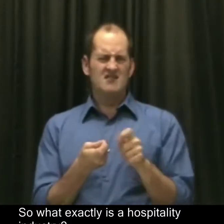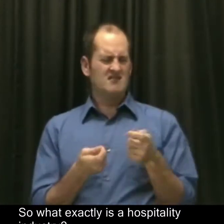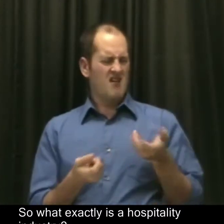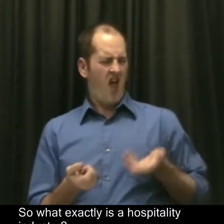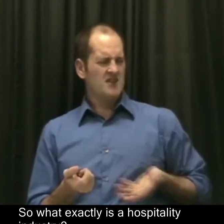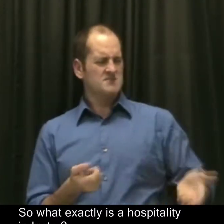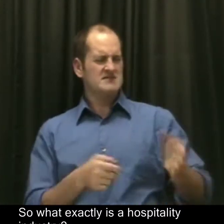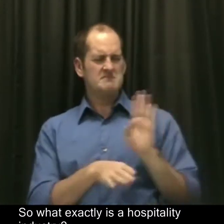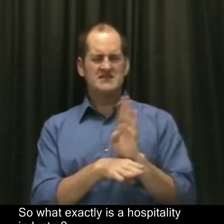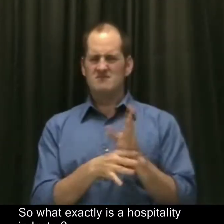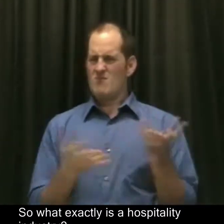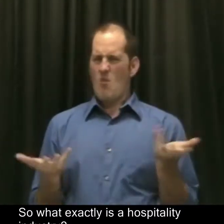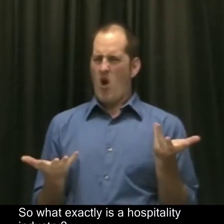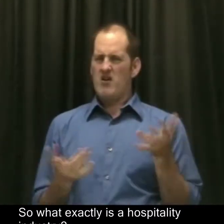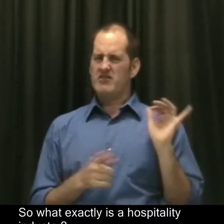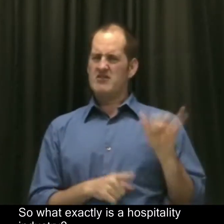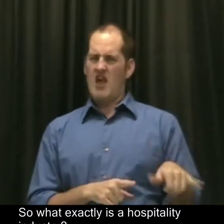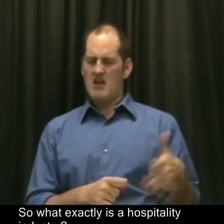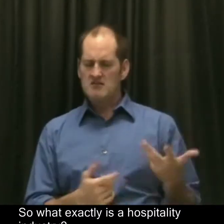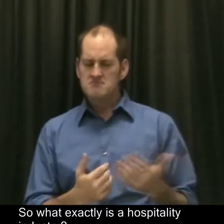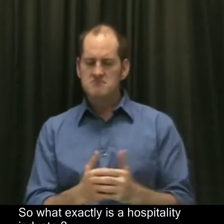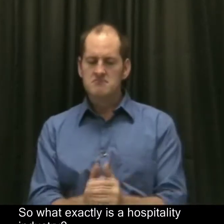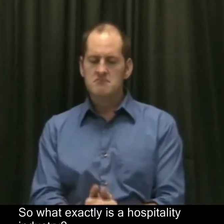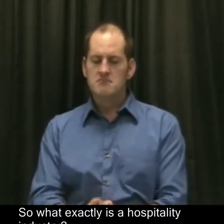So, what exactly is a hospitality industry?